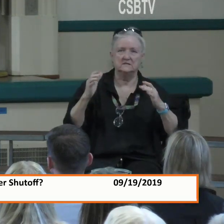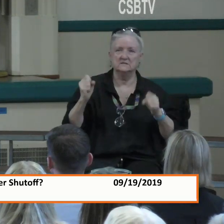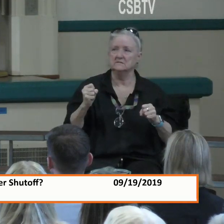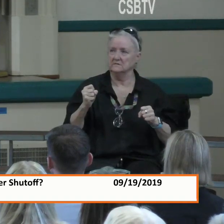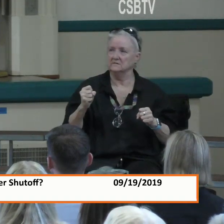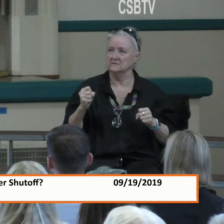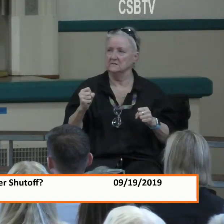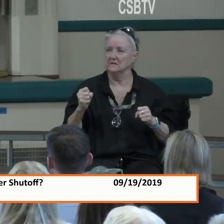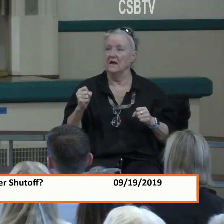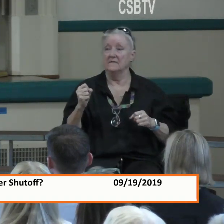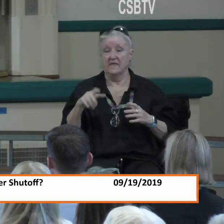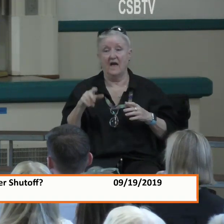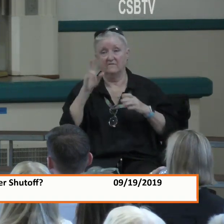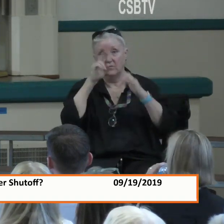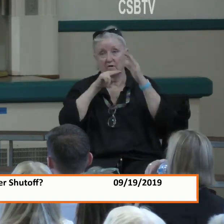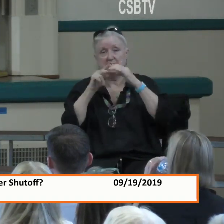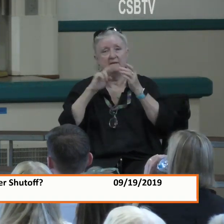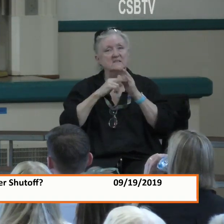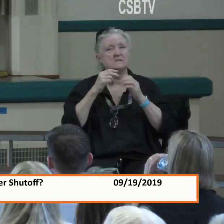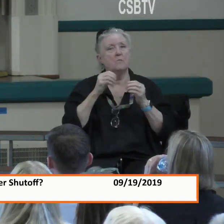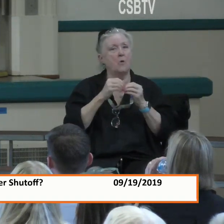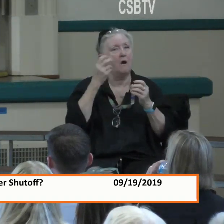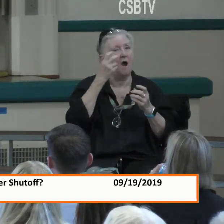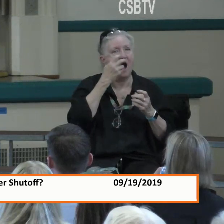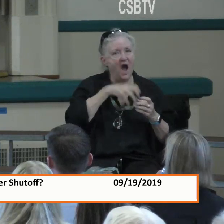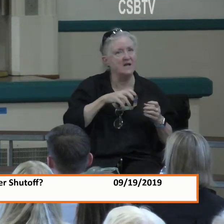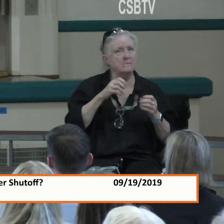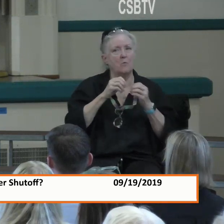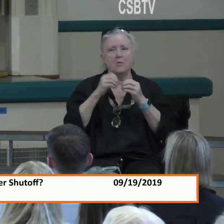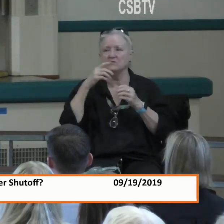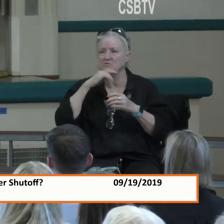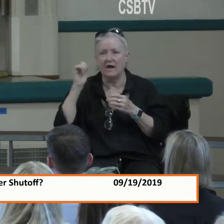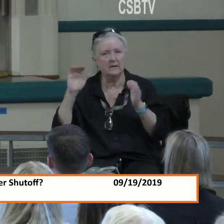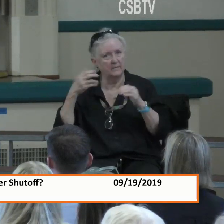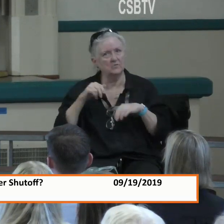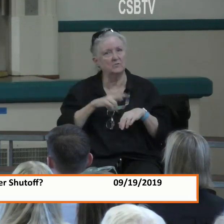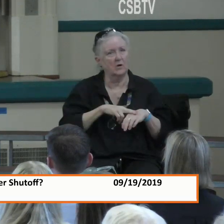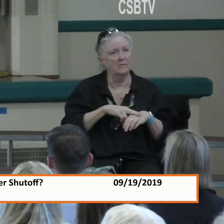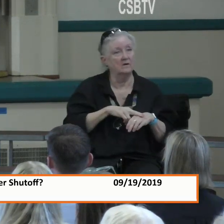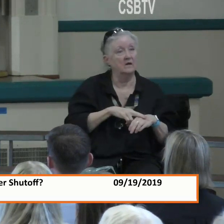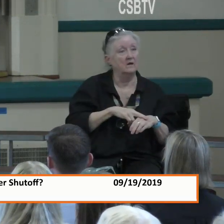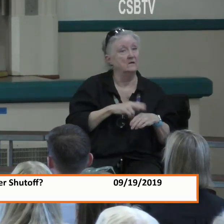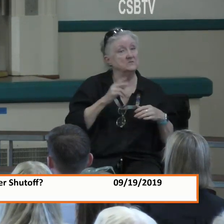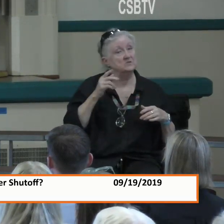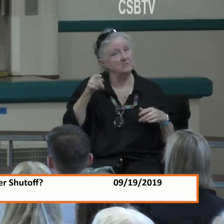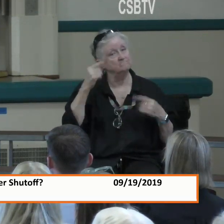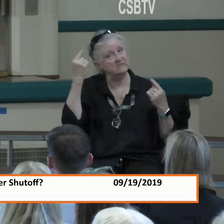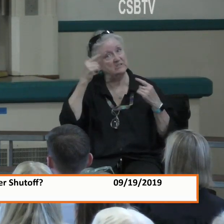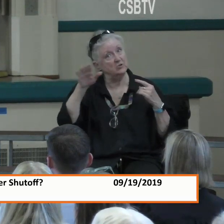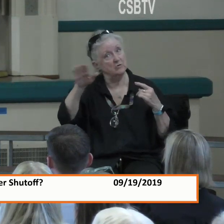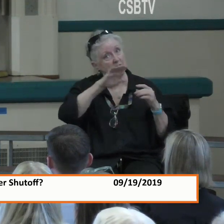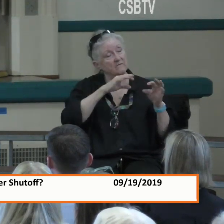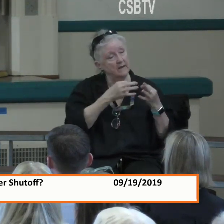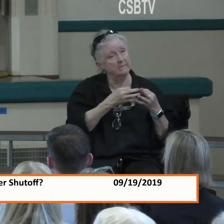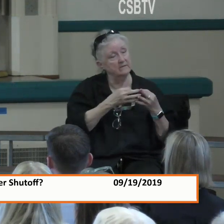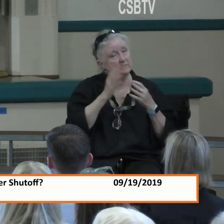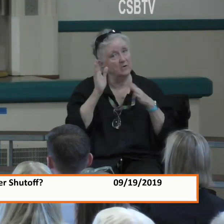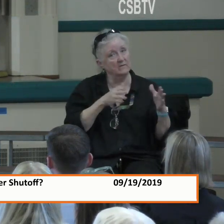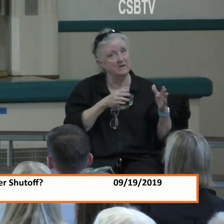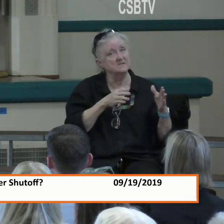That forecast means it'll be hotter and drier than normal, so as you're considering your family's preparations, please take that into